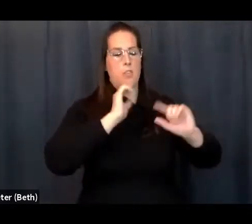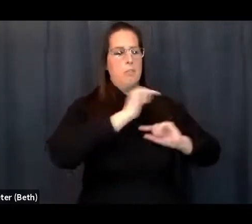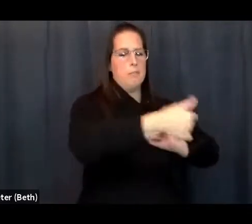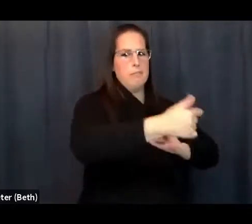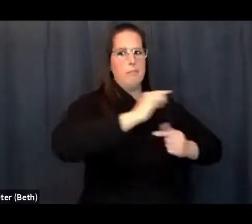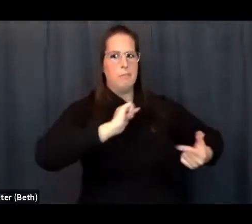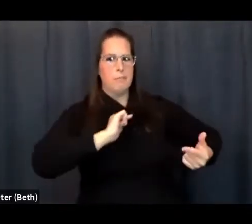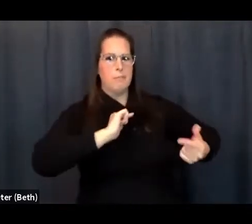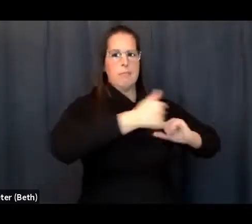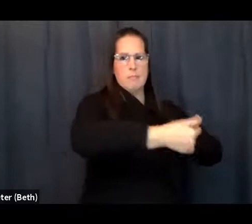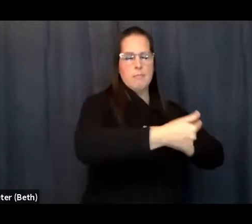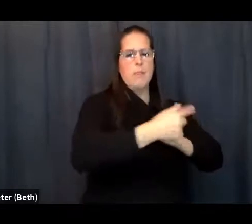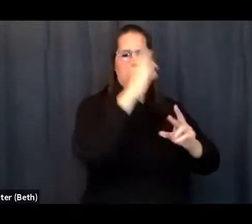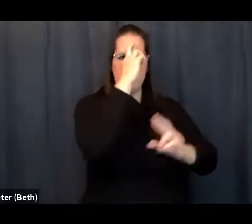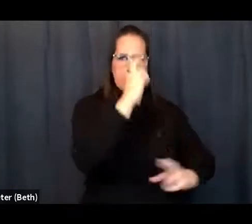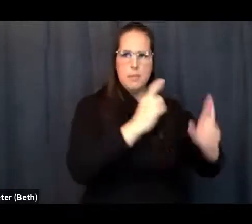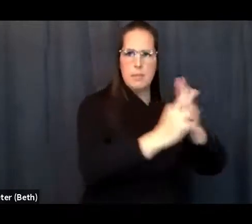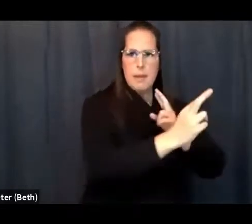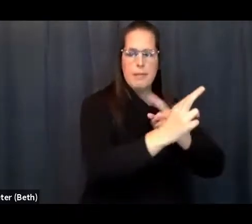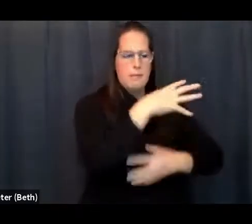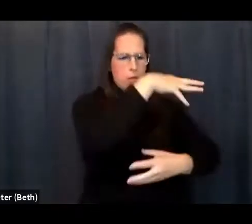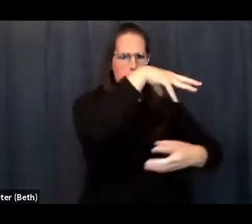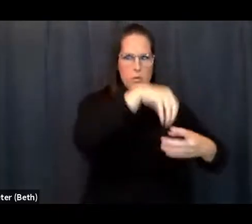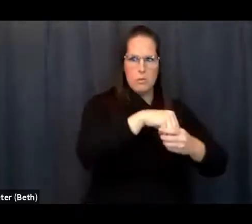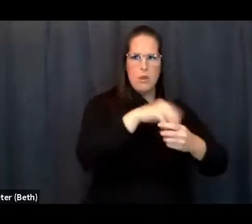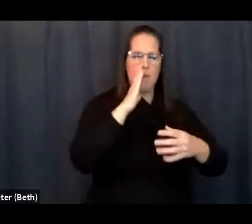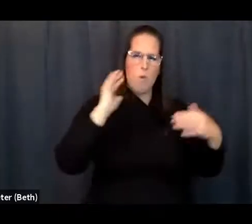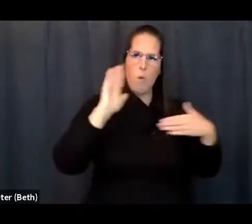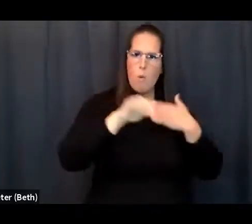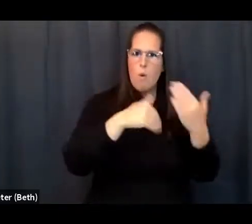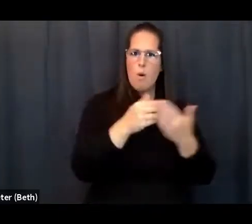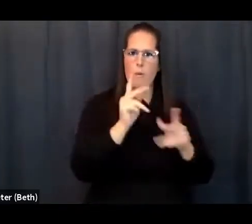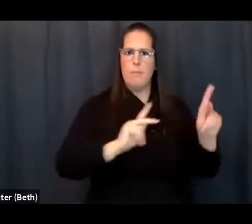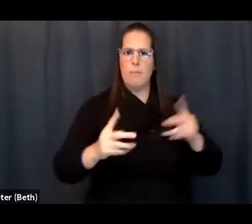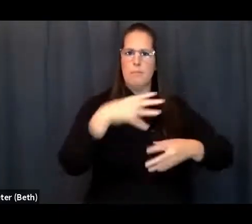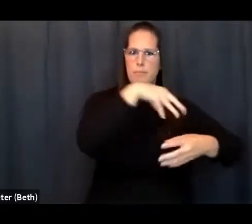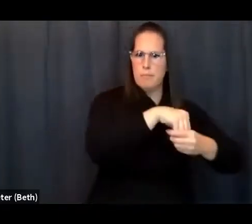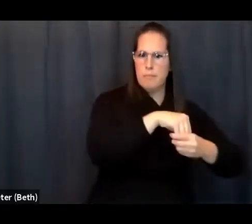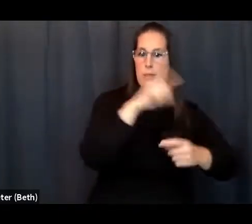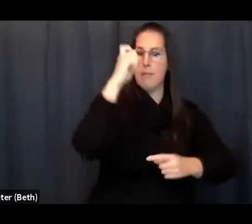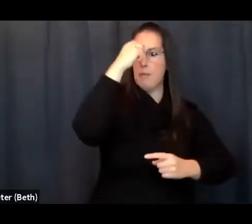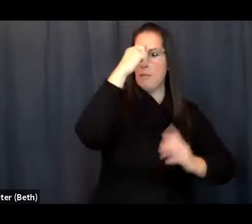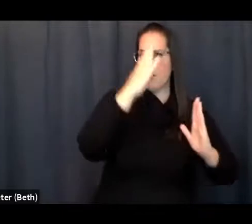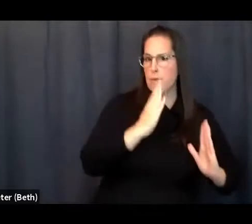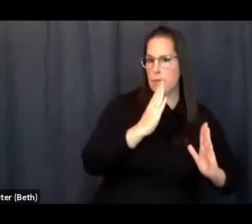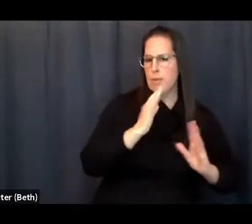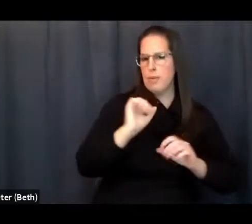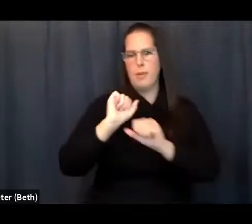educating inclusion, access for all persons involved, for both employee and employer.